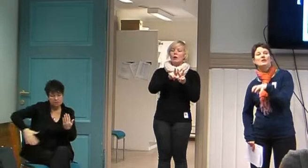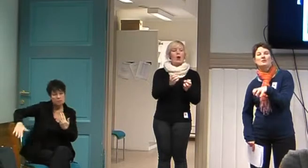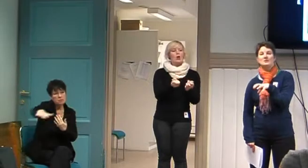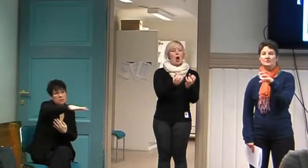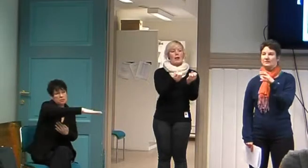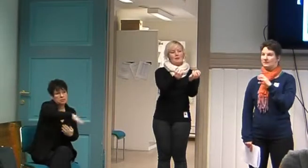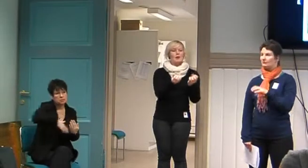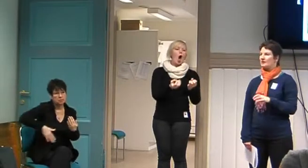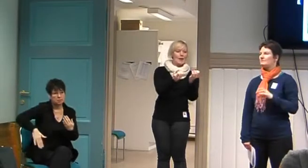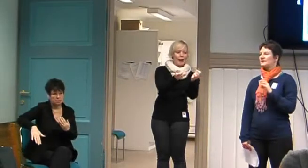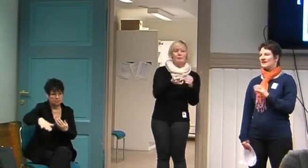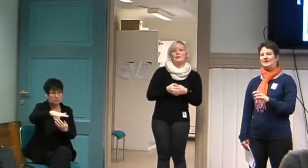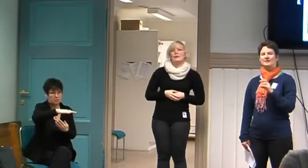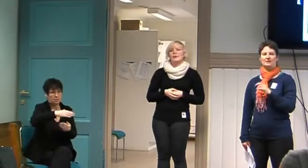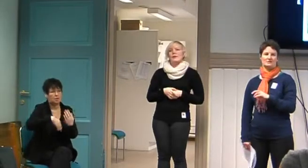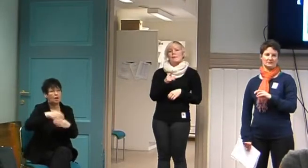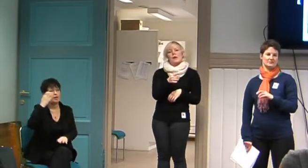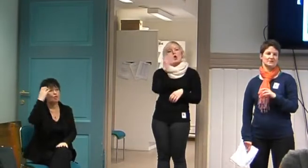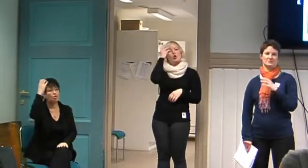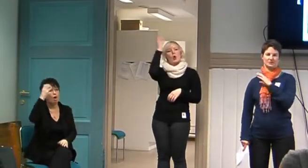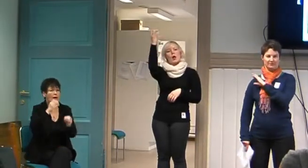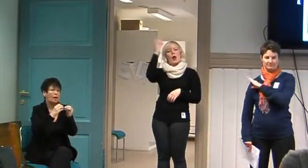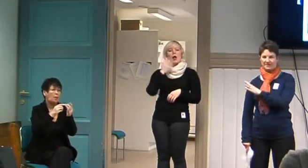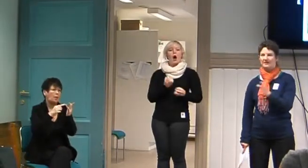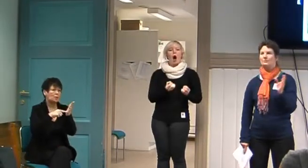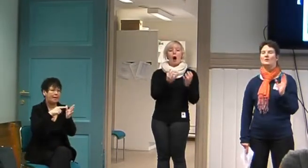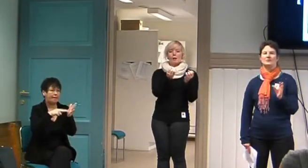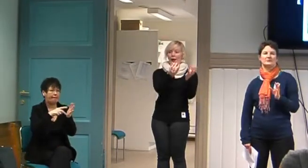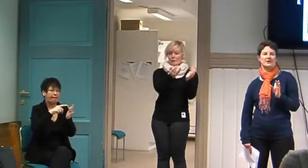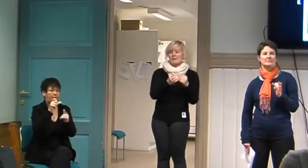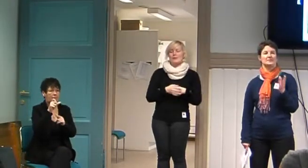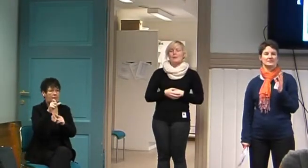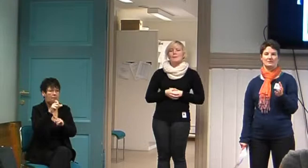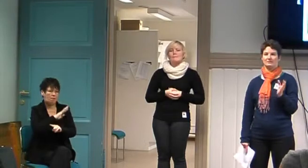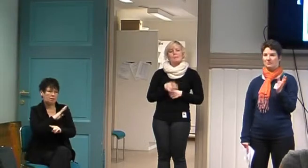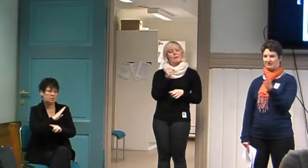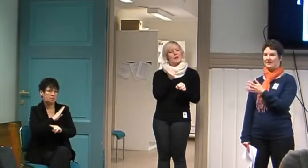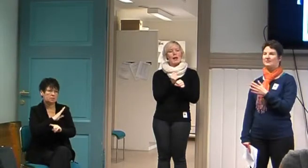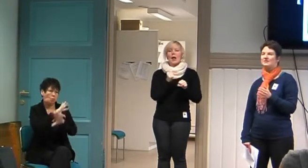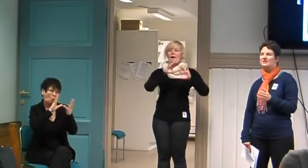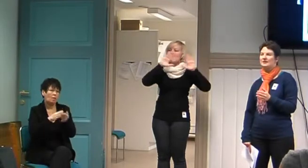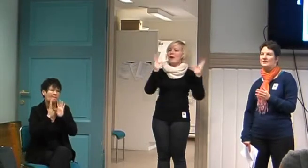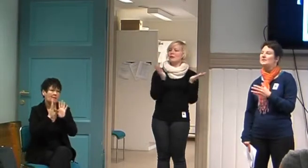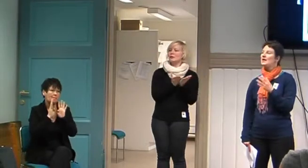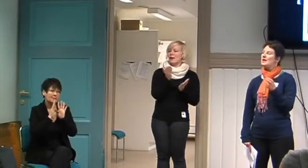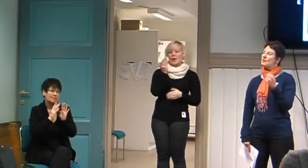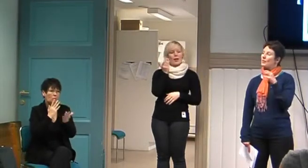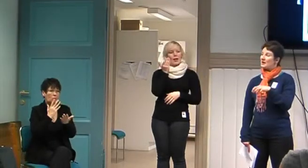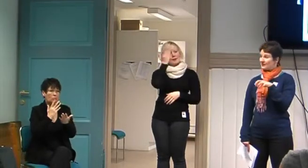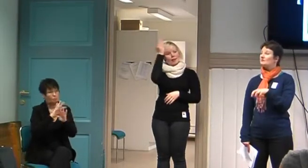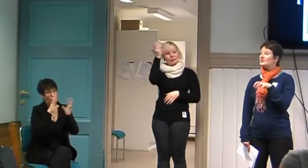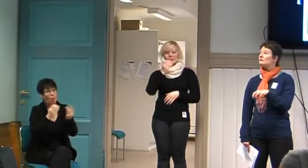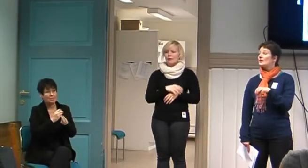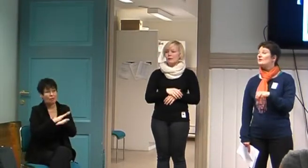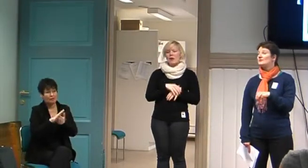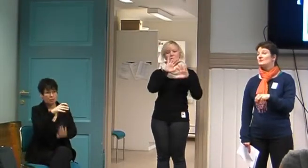Kew Gardens, the Royal Botanic Gardens, which are, again, are world famous and are a World Heritage Site, were